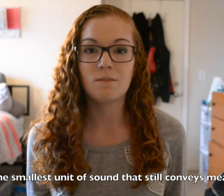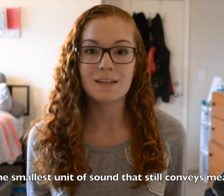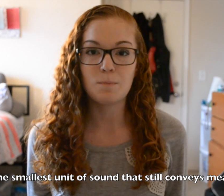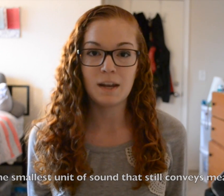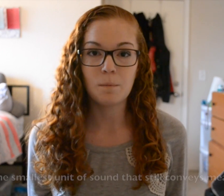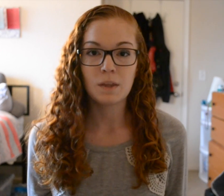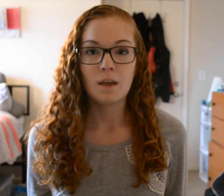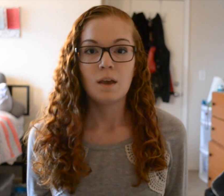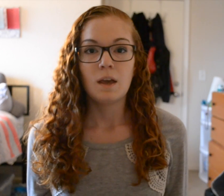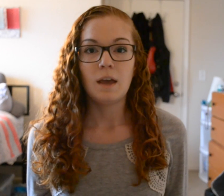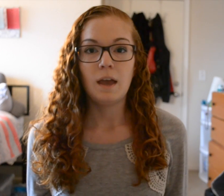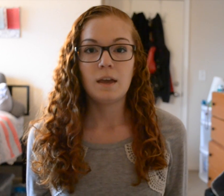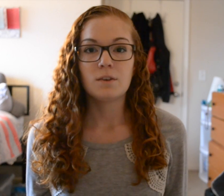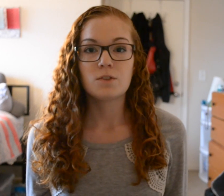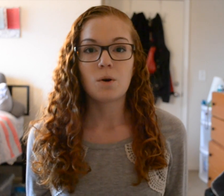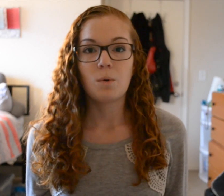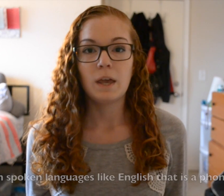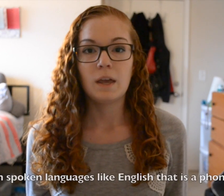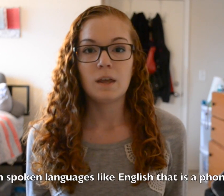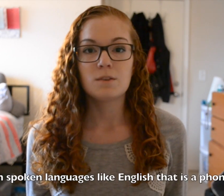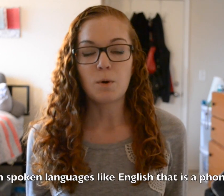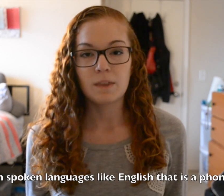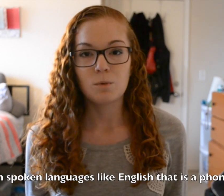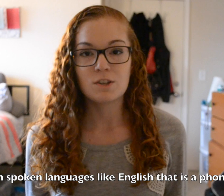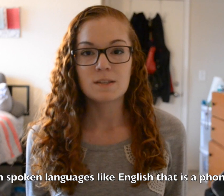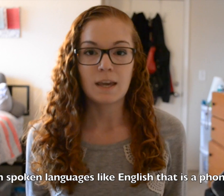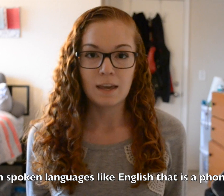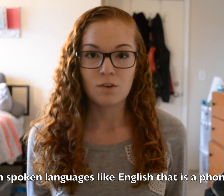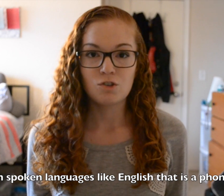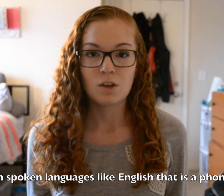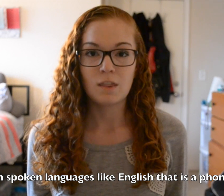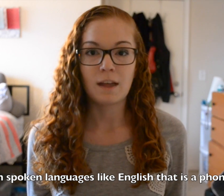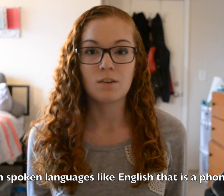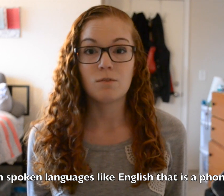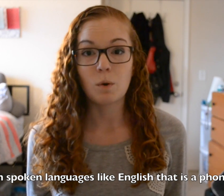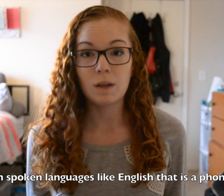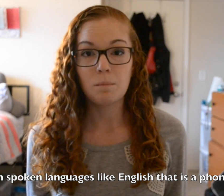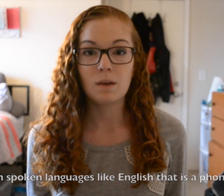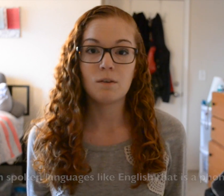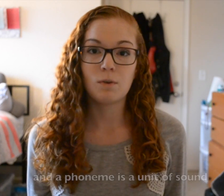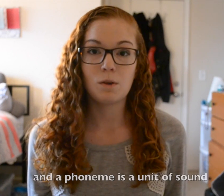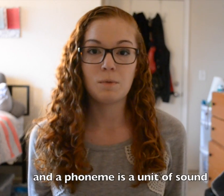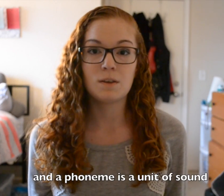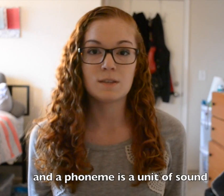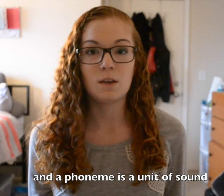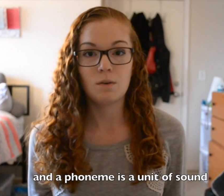conveys meaning. And so in spoken languages like English, that's a phoneme, and a phoneme is a unit of